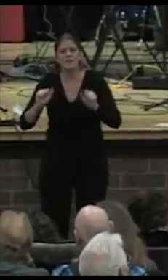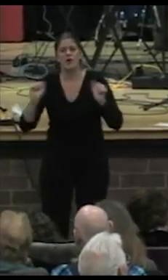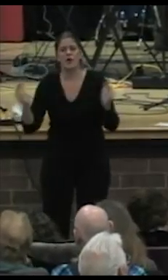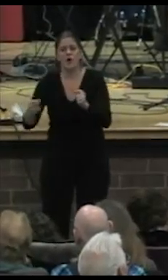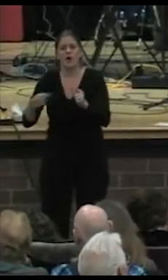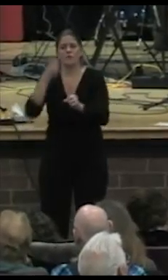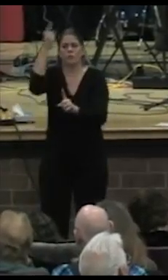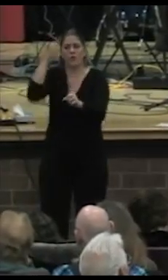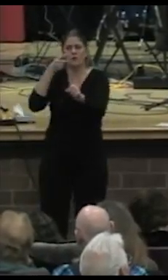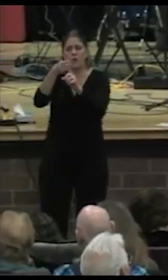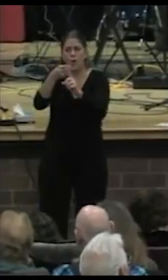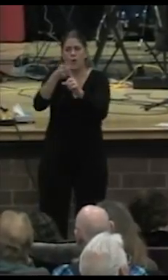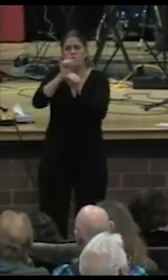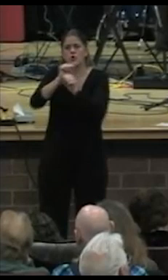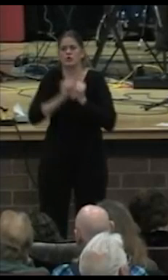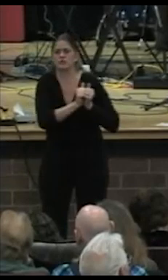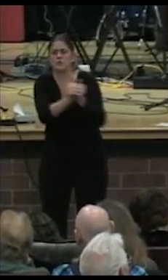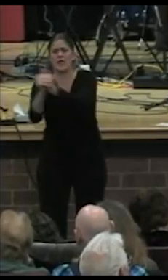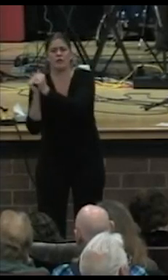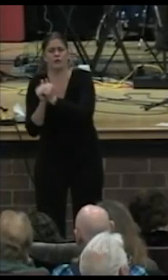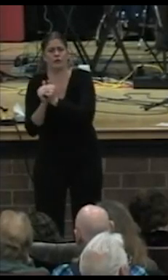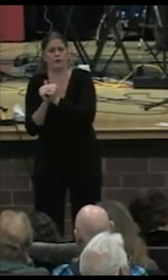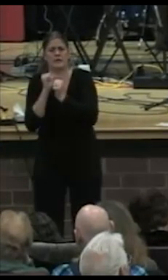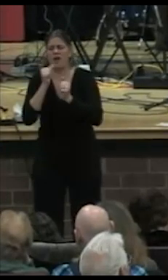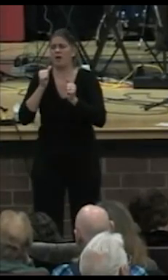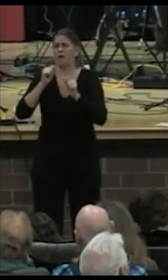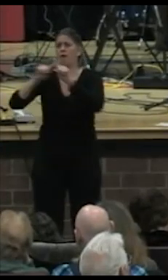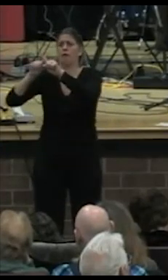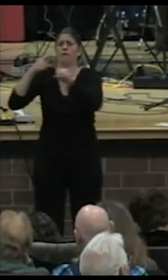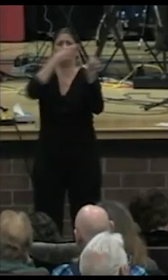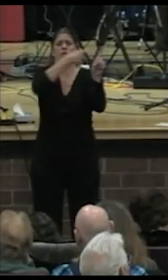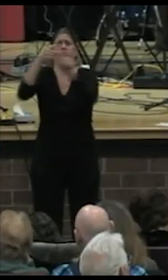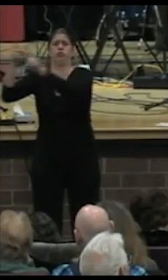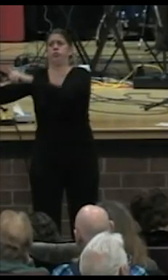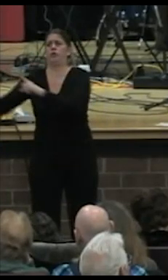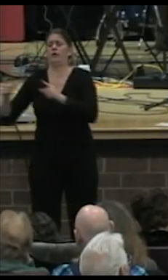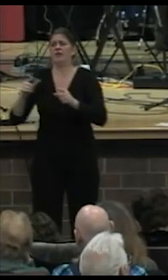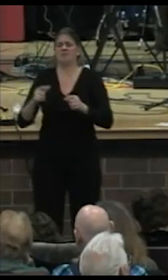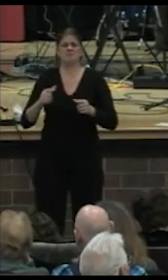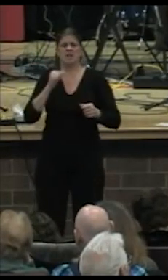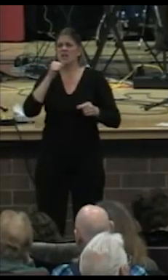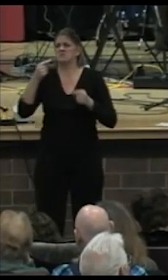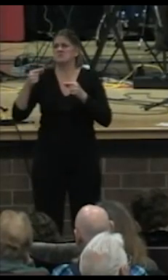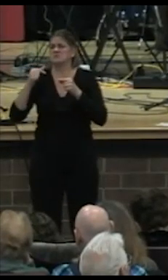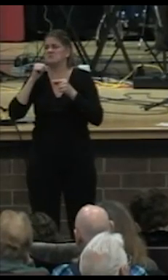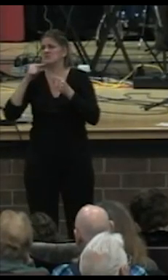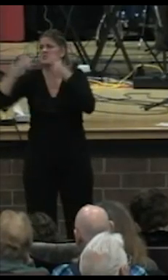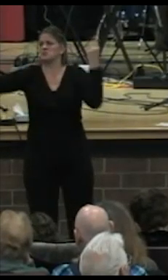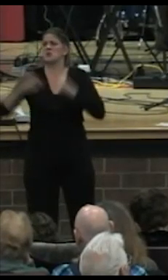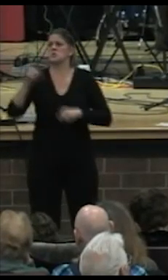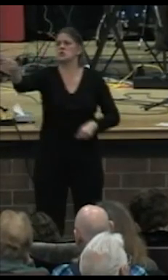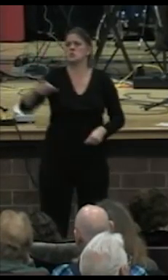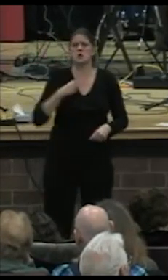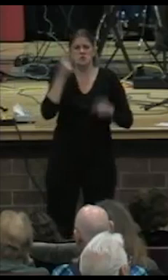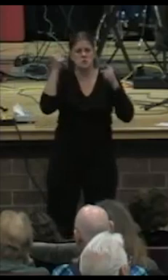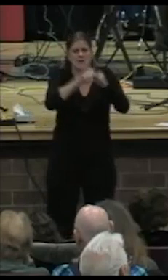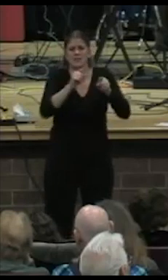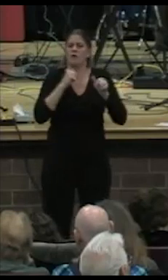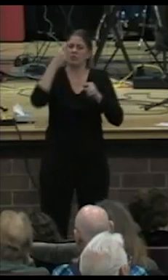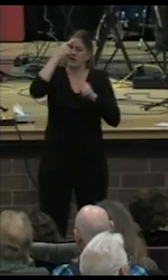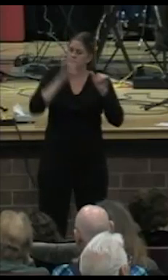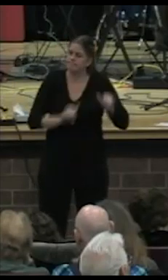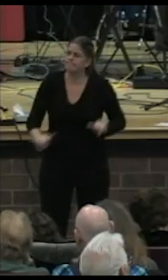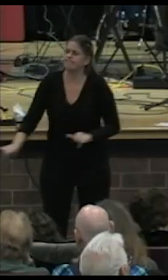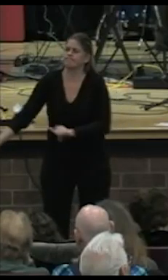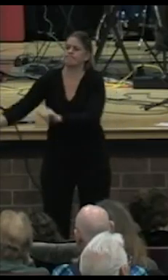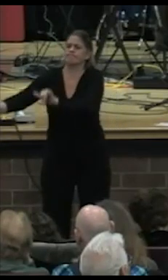daily one accord. They didn't just start in unity. They continued in unity in the temple, breaking bread from house